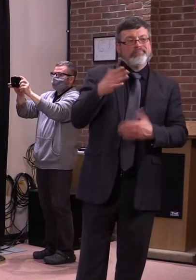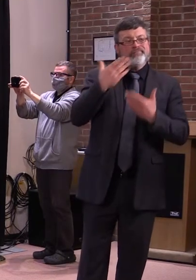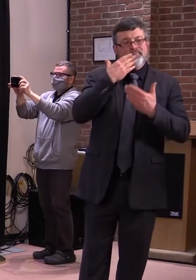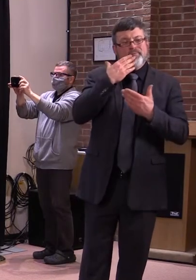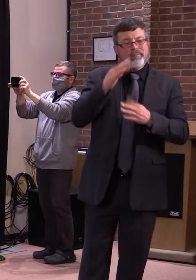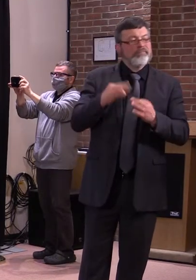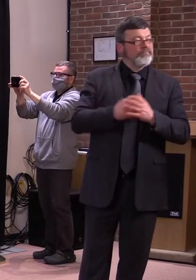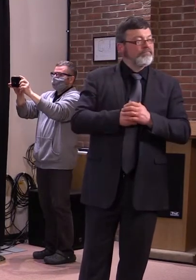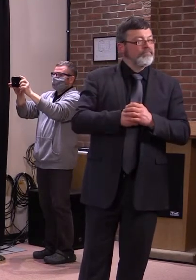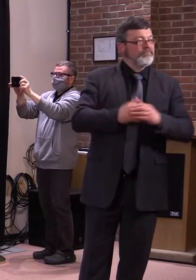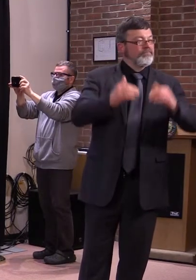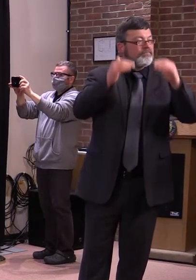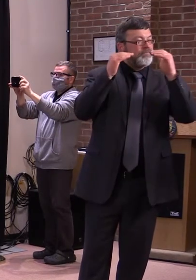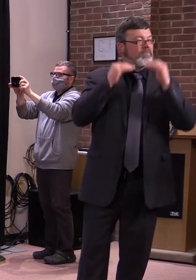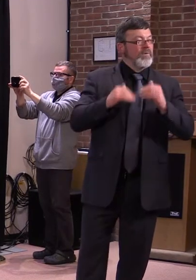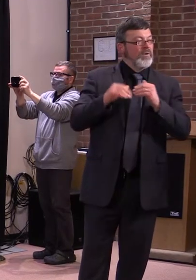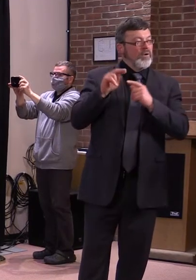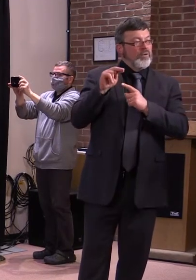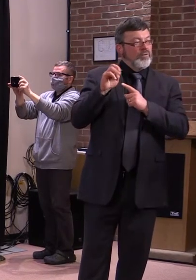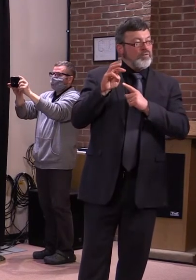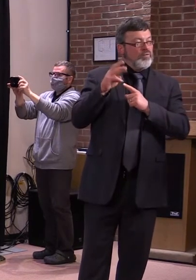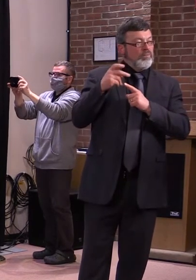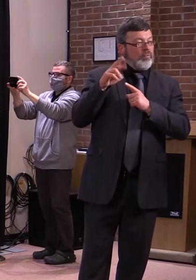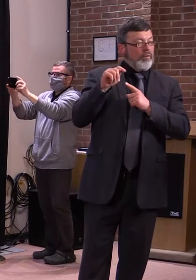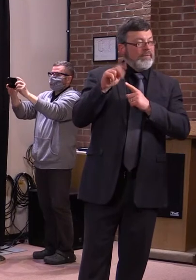Chris Roy, Newport Daily Express.